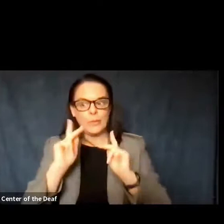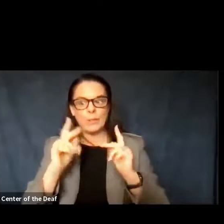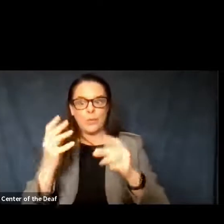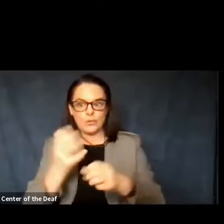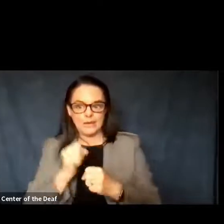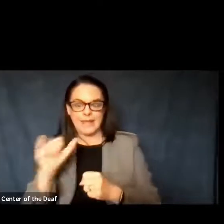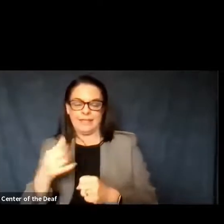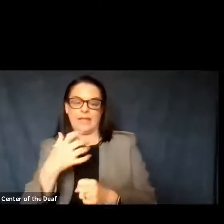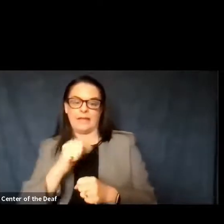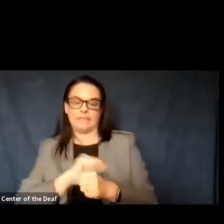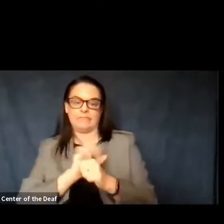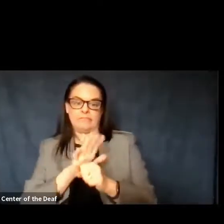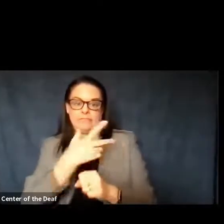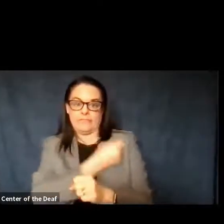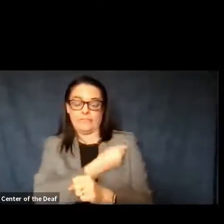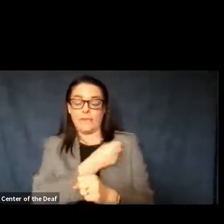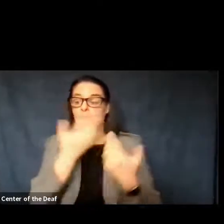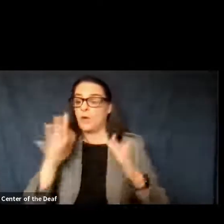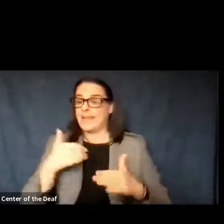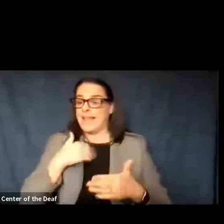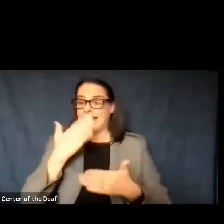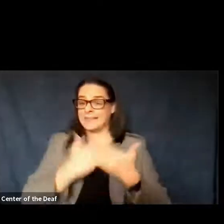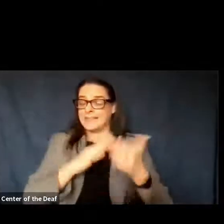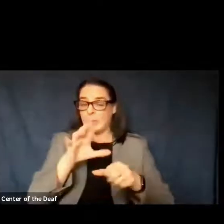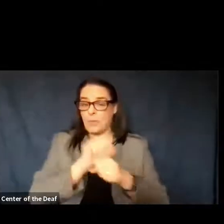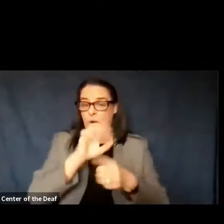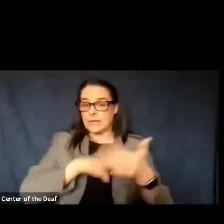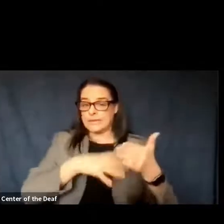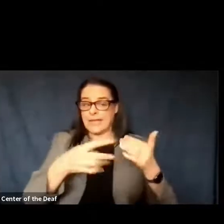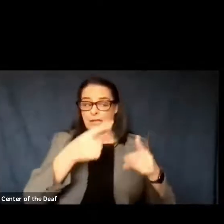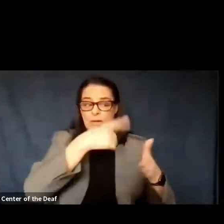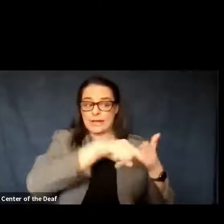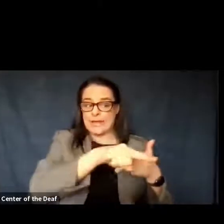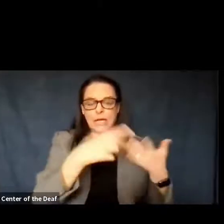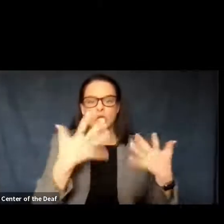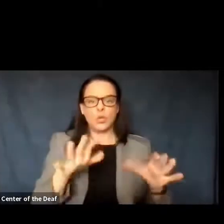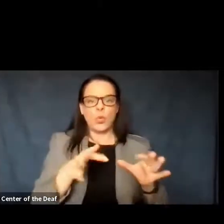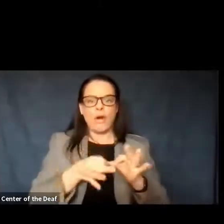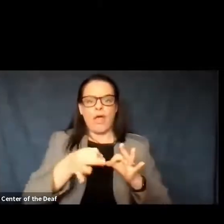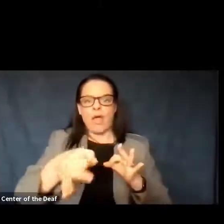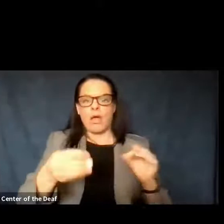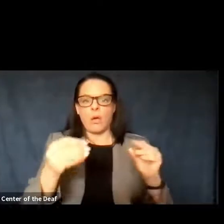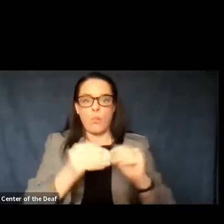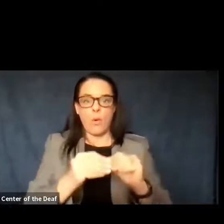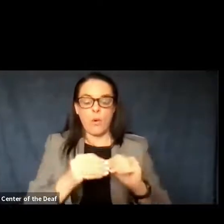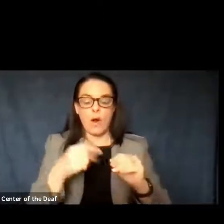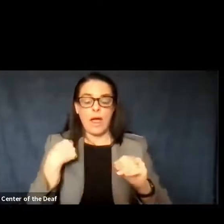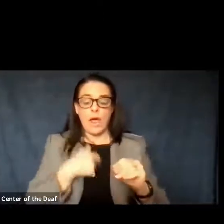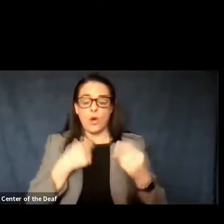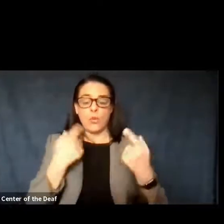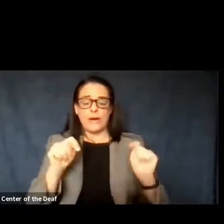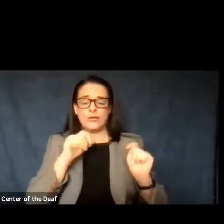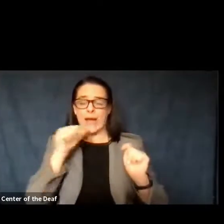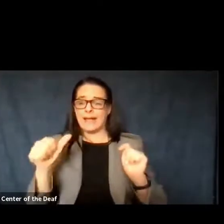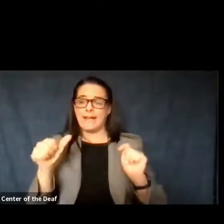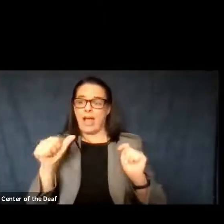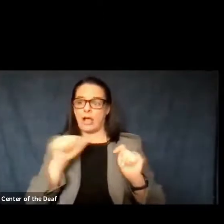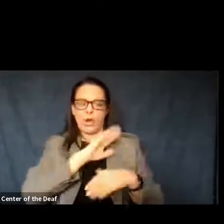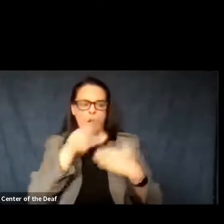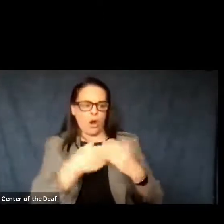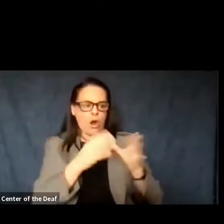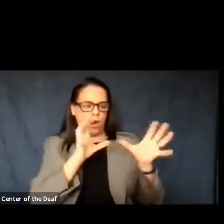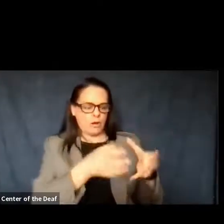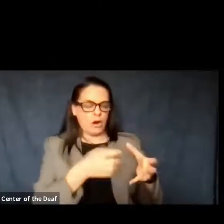vaccine. We already had appointments scheduled for next week, and we didn't want to further delay it. And we try not to put all of our eggs in one basket. We want to have